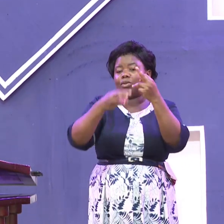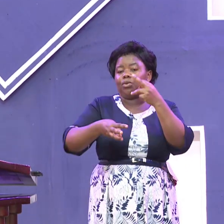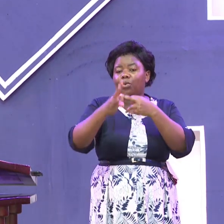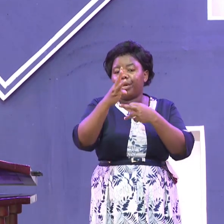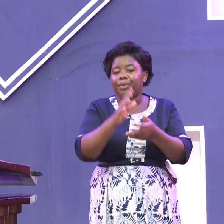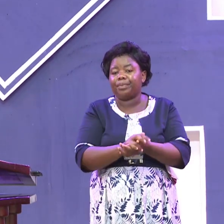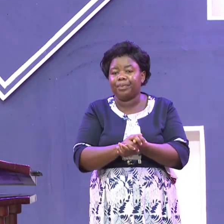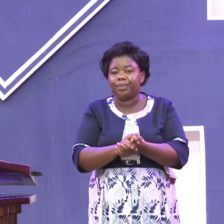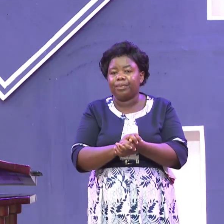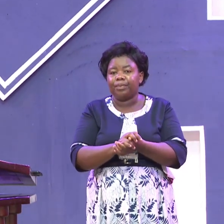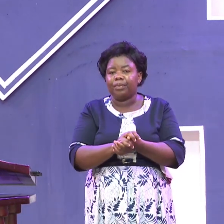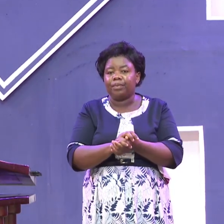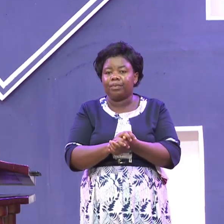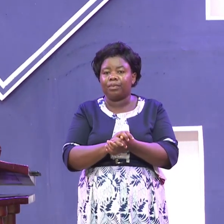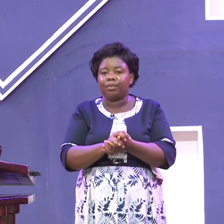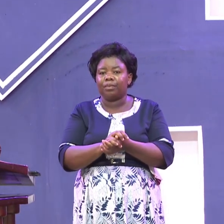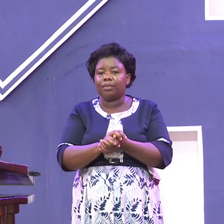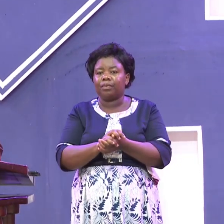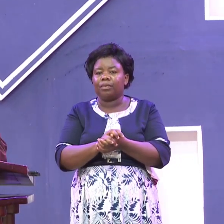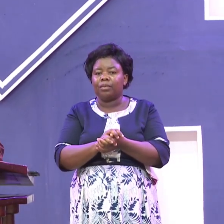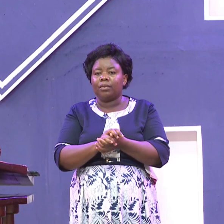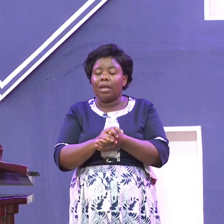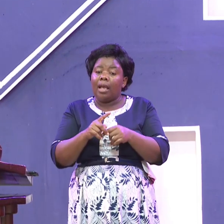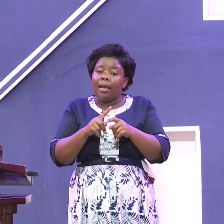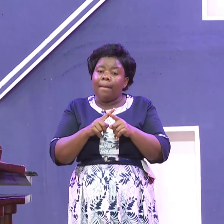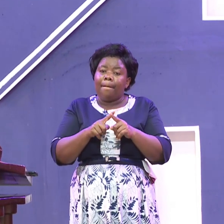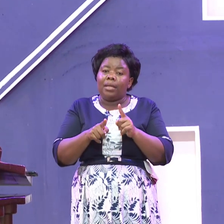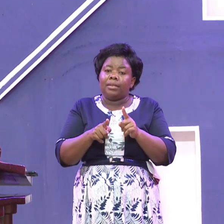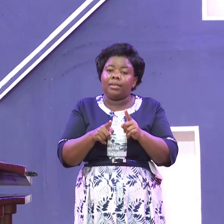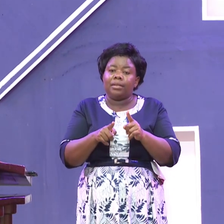that God created man in a very special way. Nayo manyi